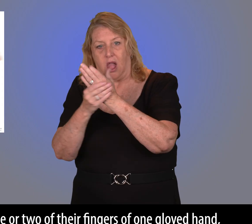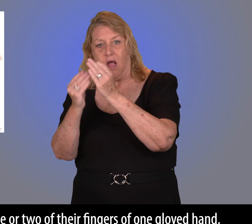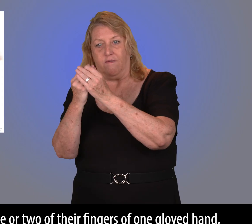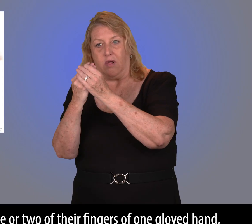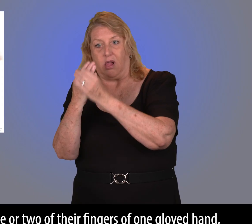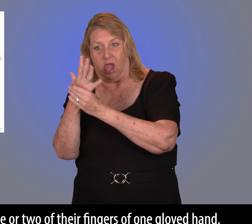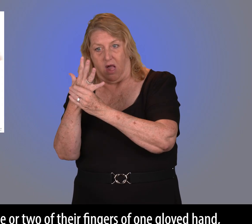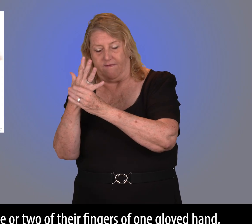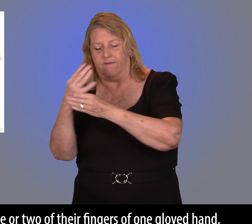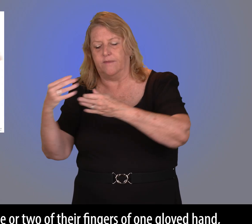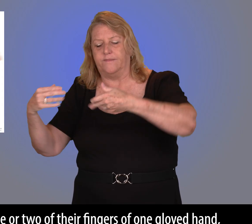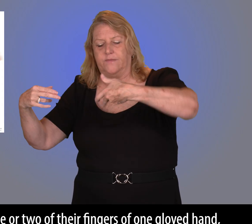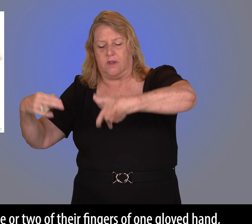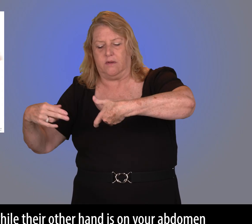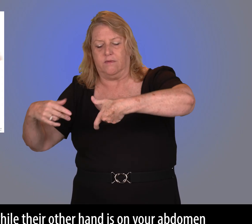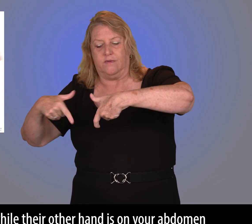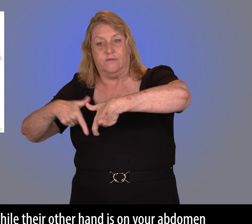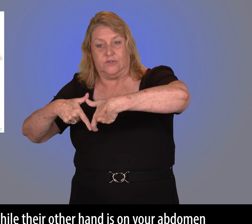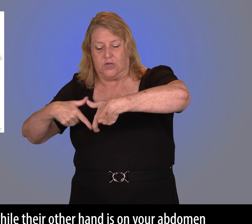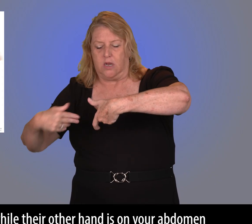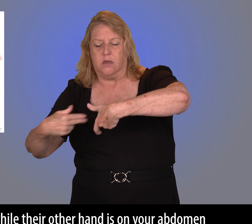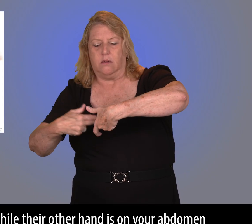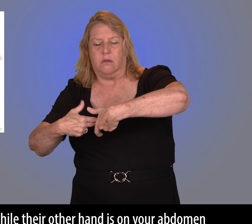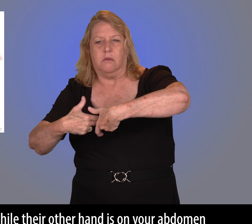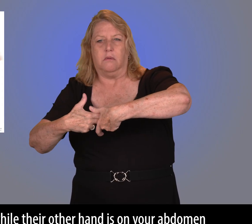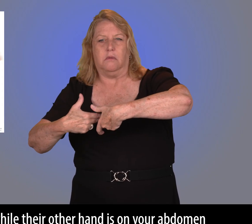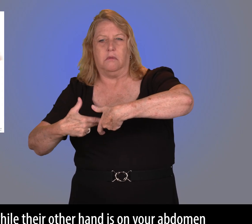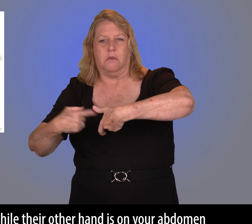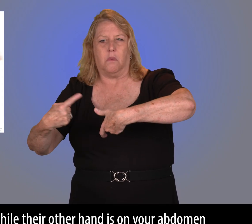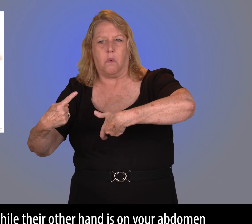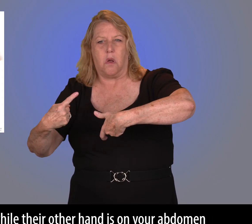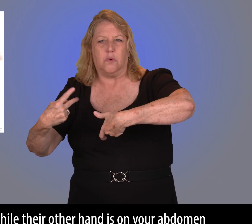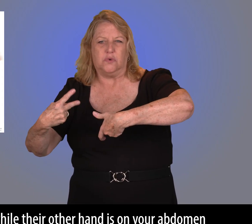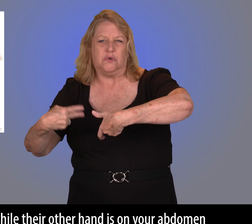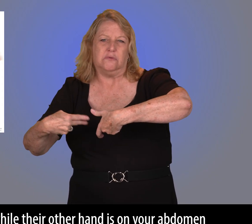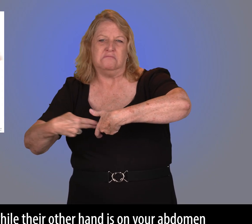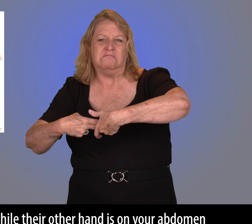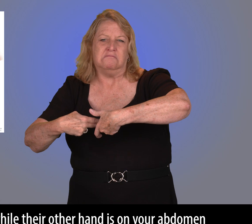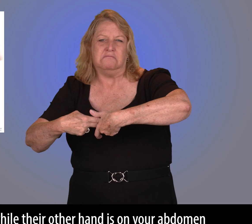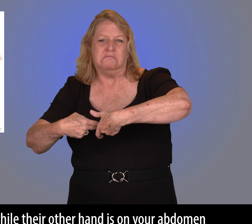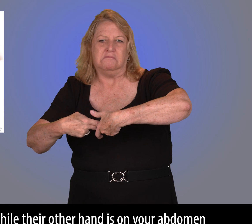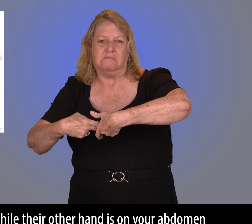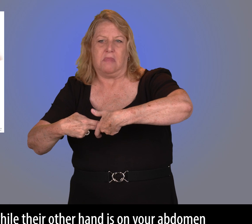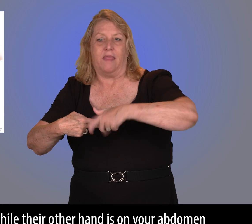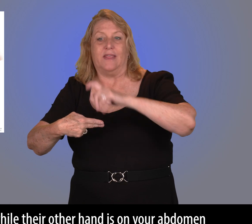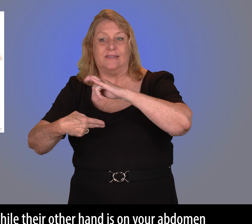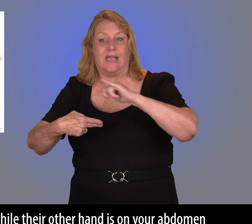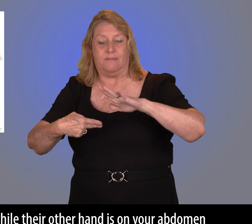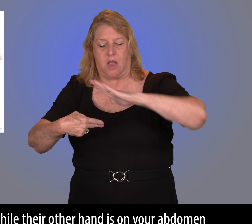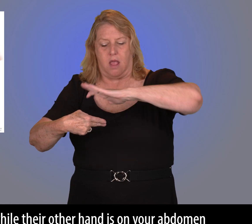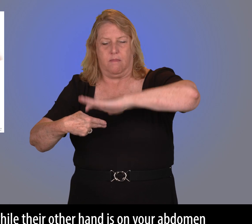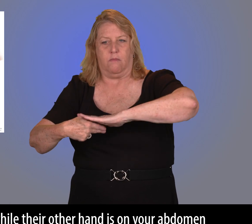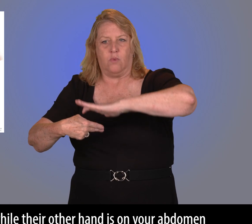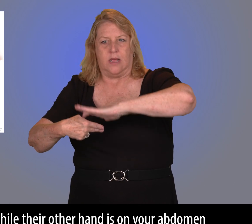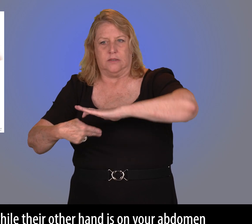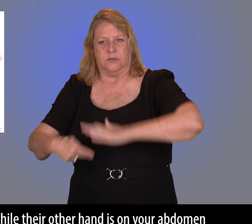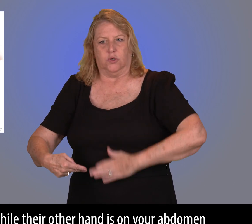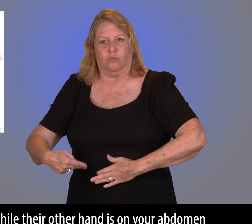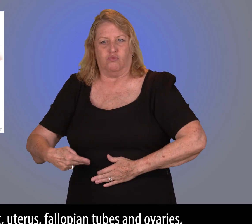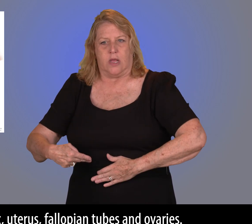gloved hand inside the vagina, while their other hand is on your abdomen to